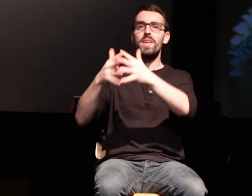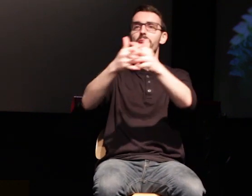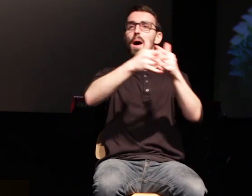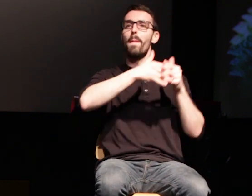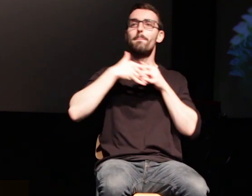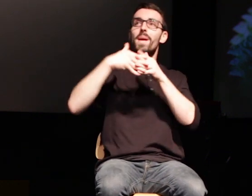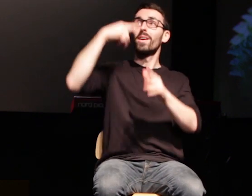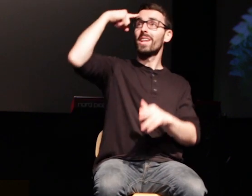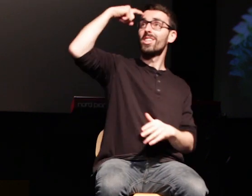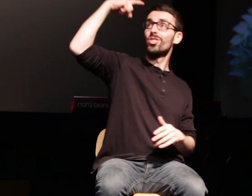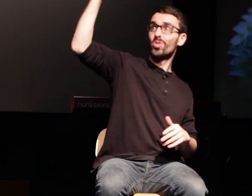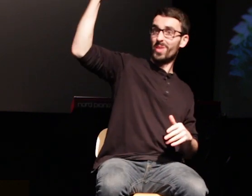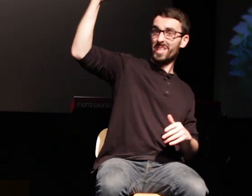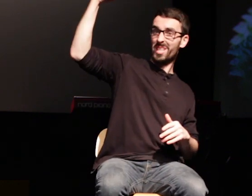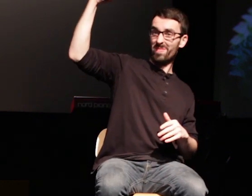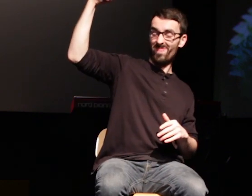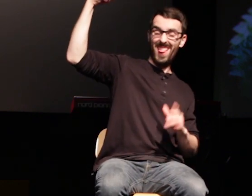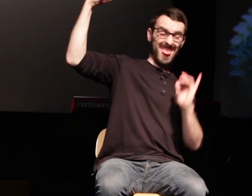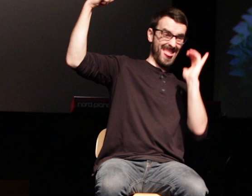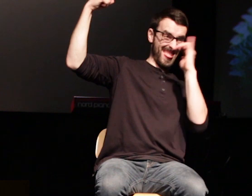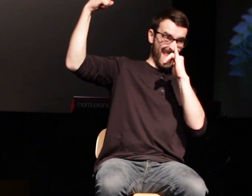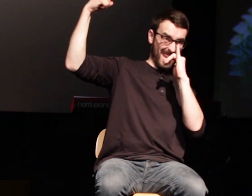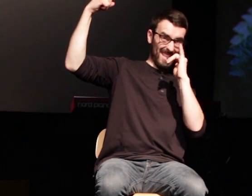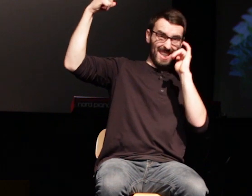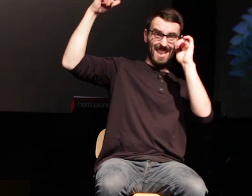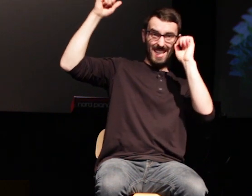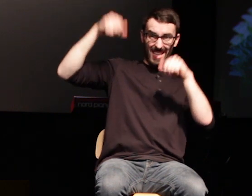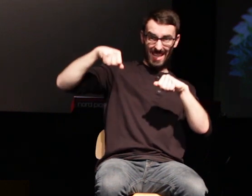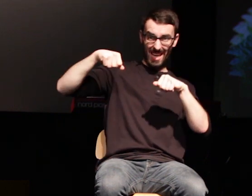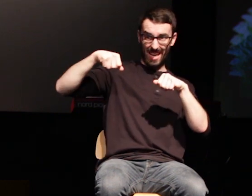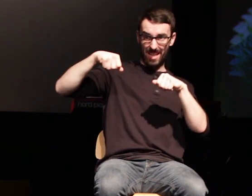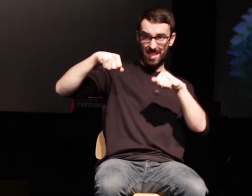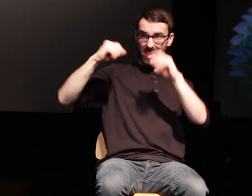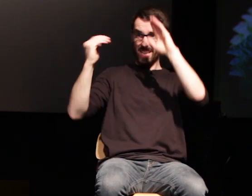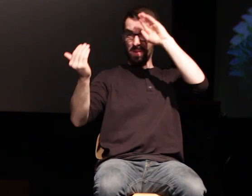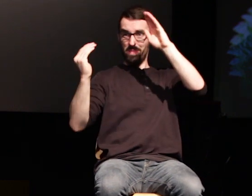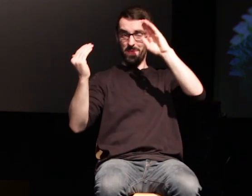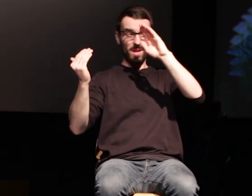can choke out the word that God has sown in our heart.